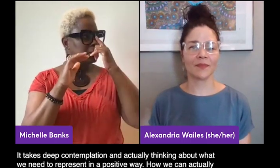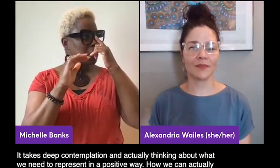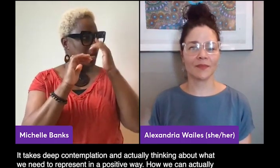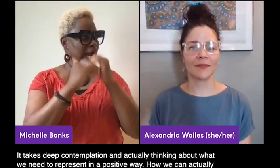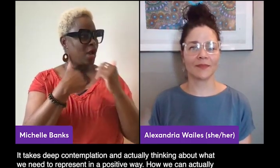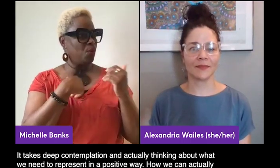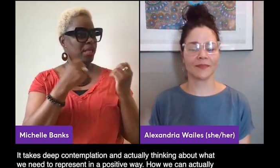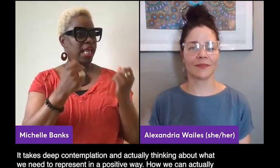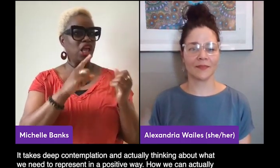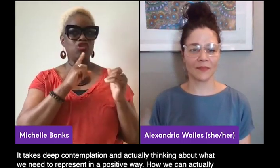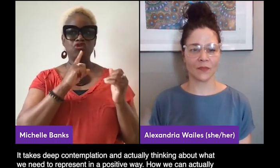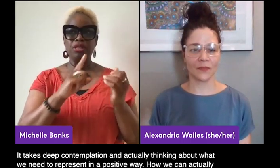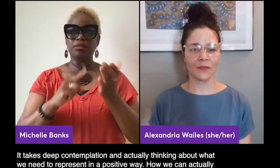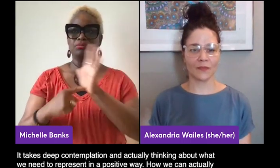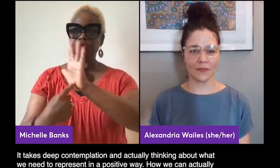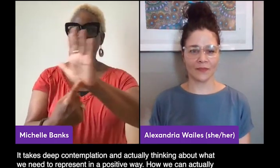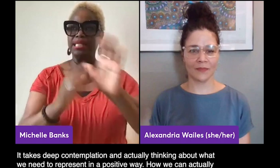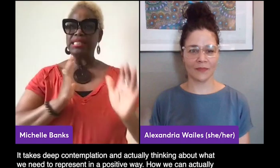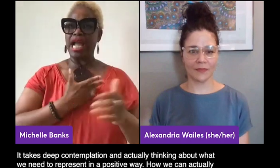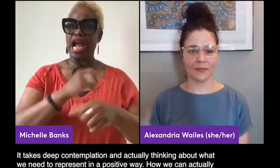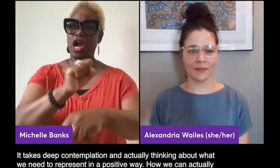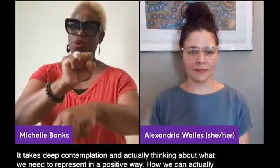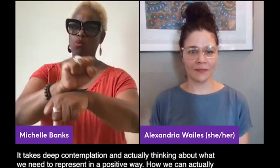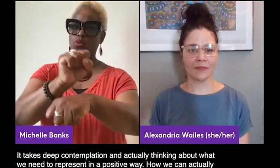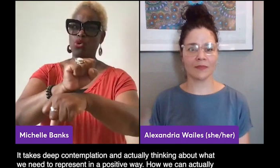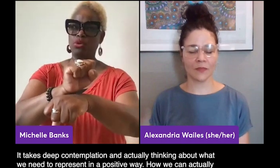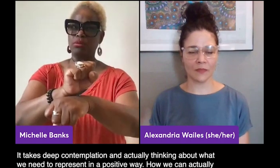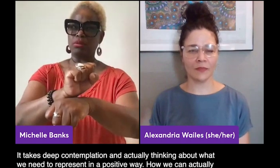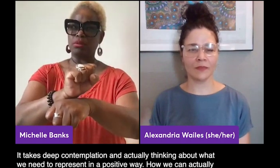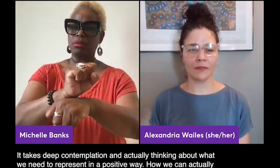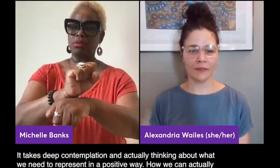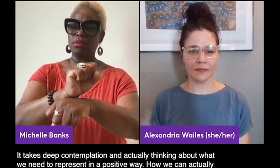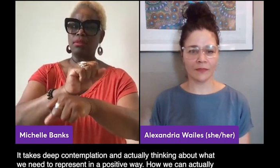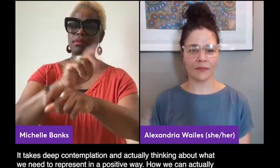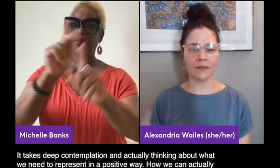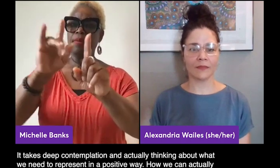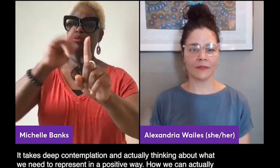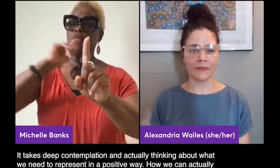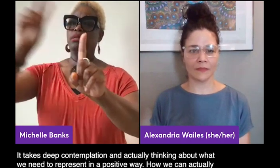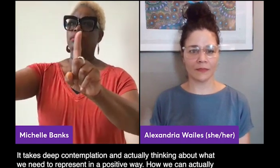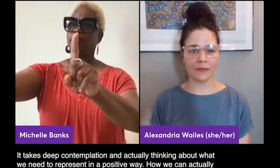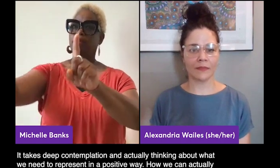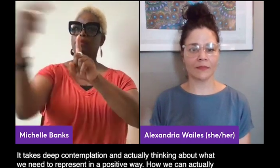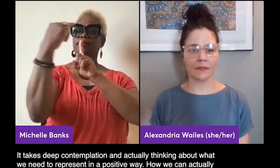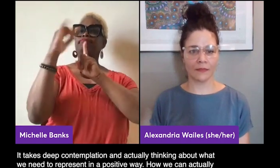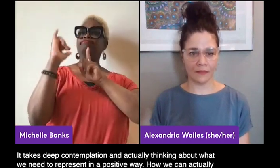How can we actually present our work so that people will see us?